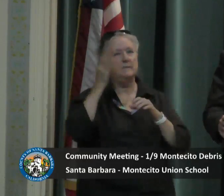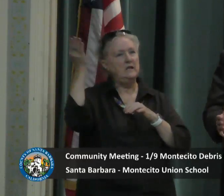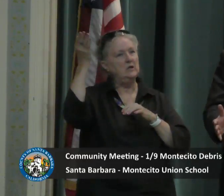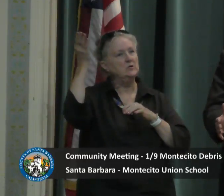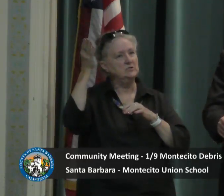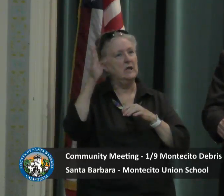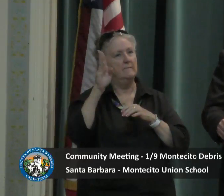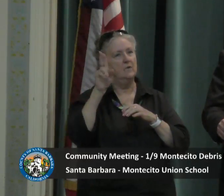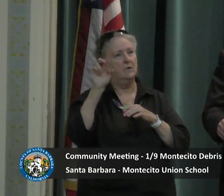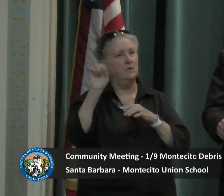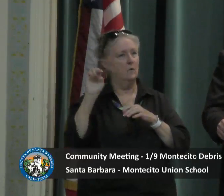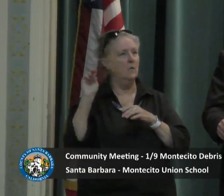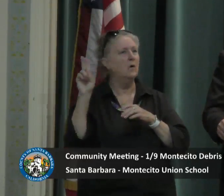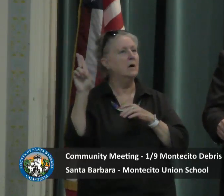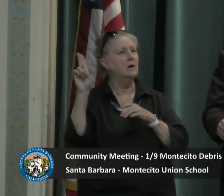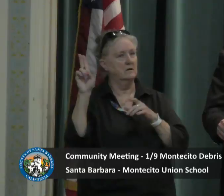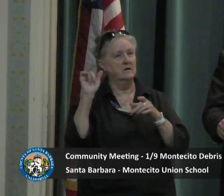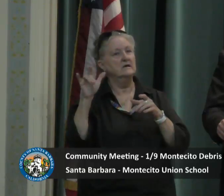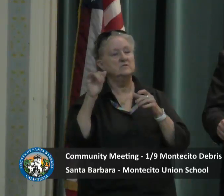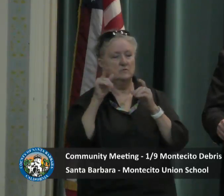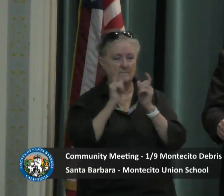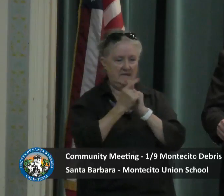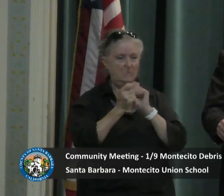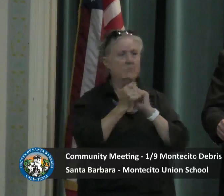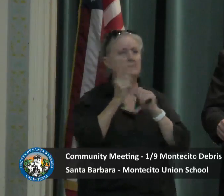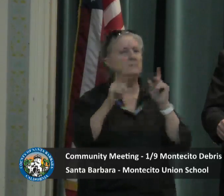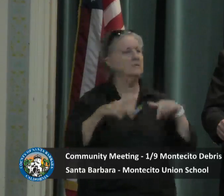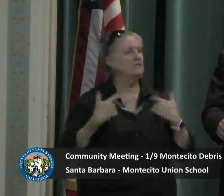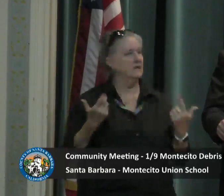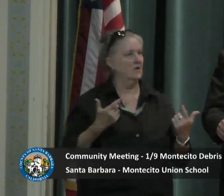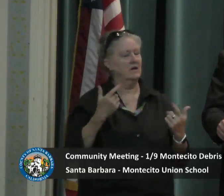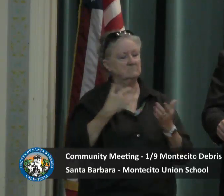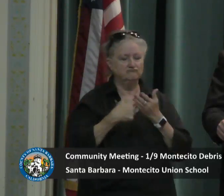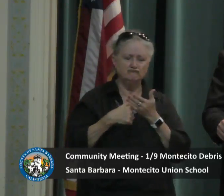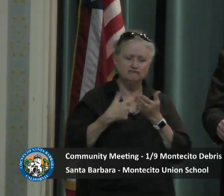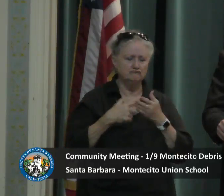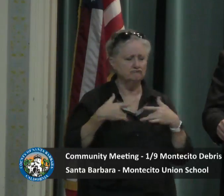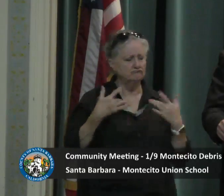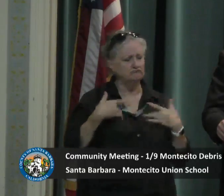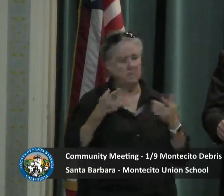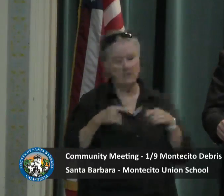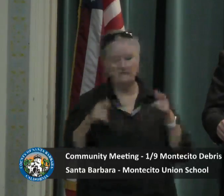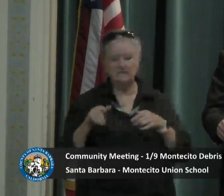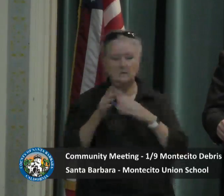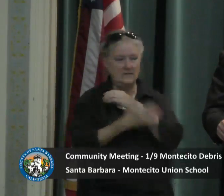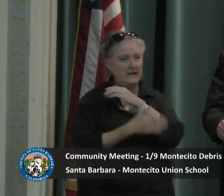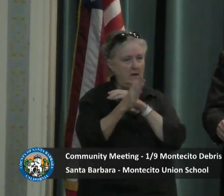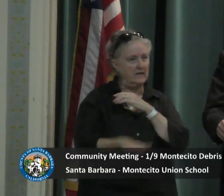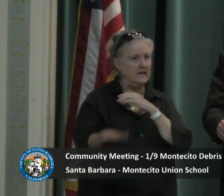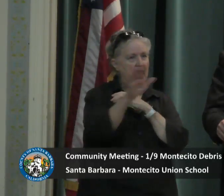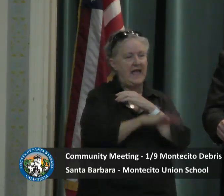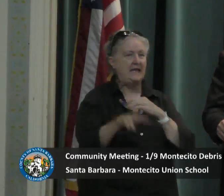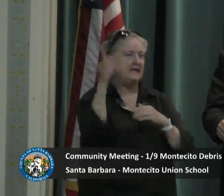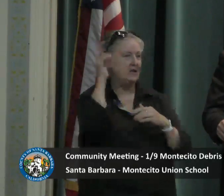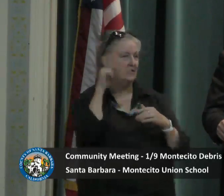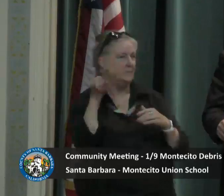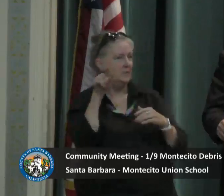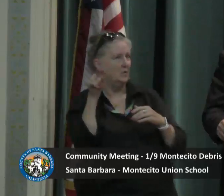meet with residents, discuss what is occurring in the county, hear you about your